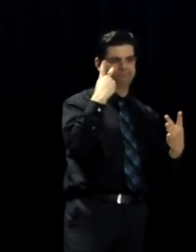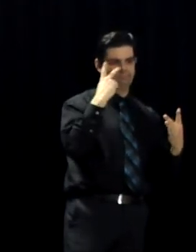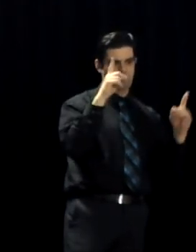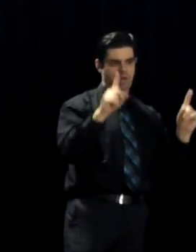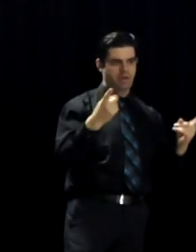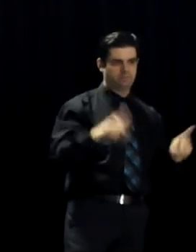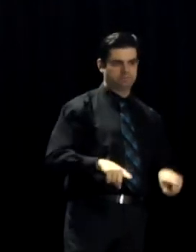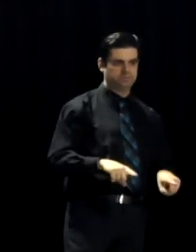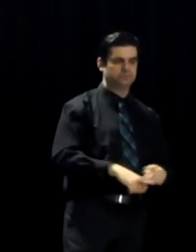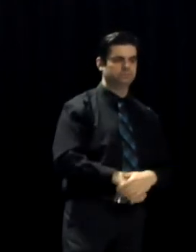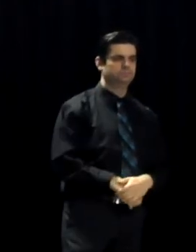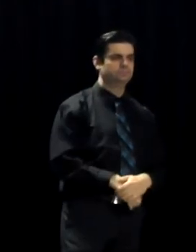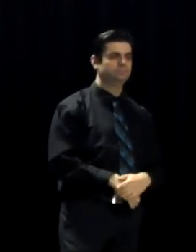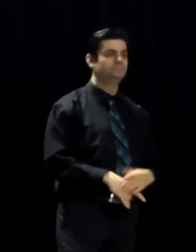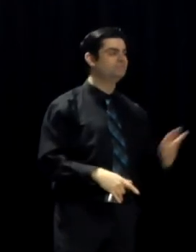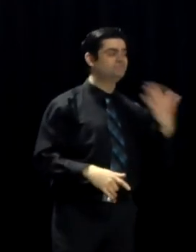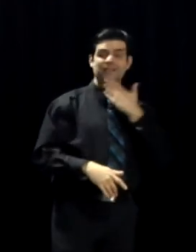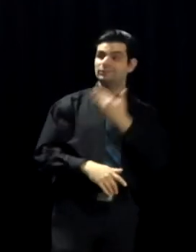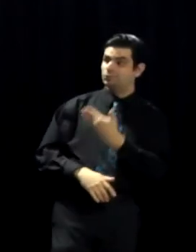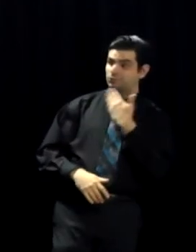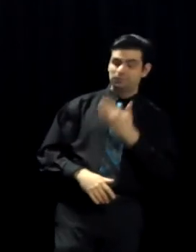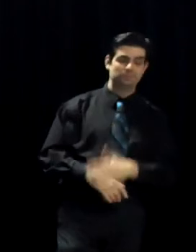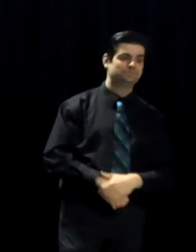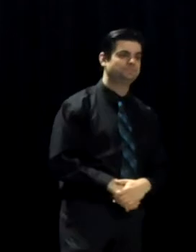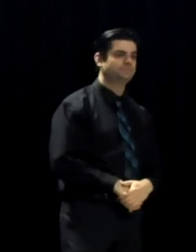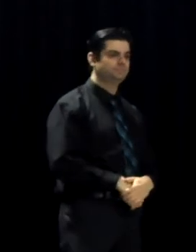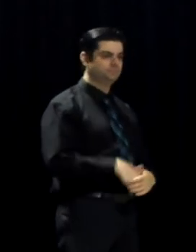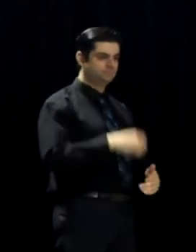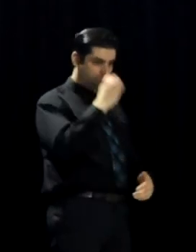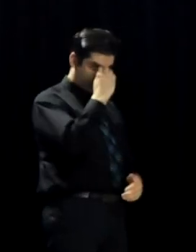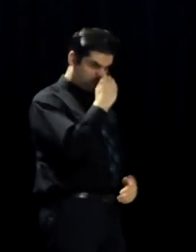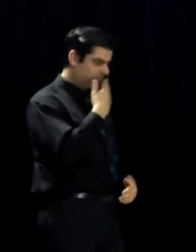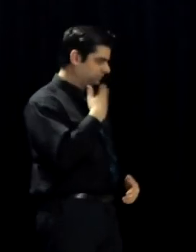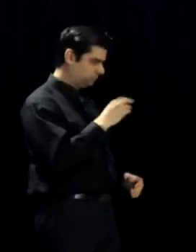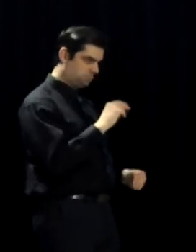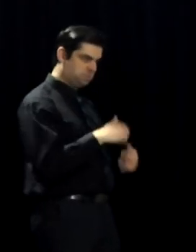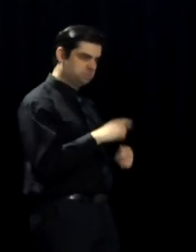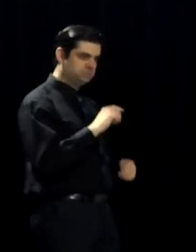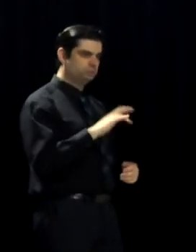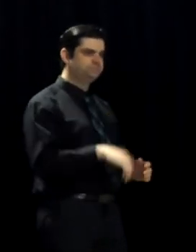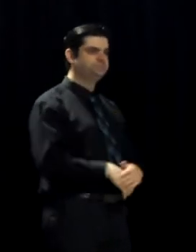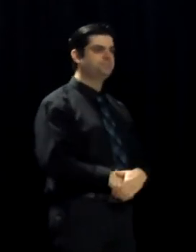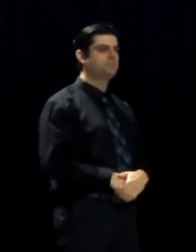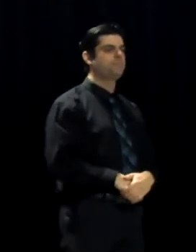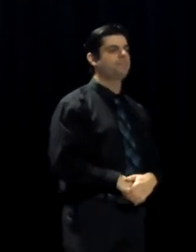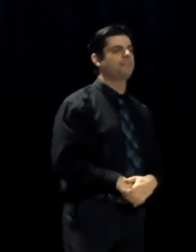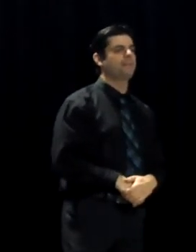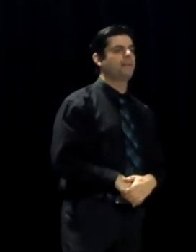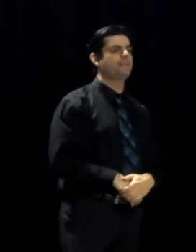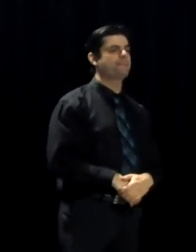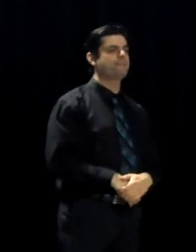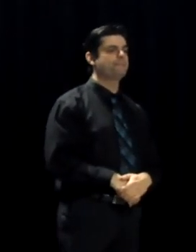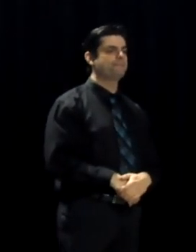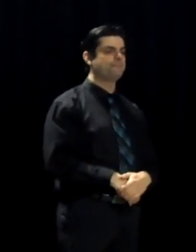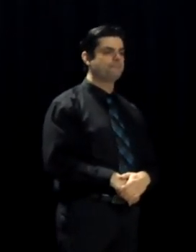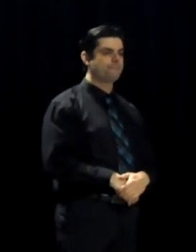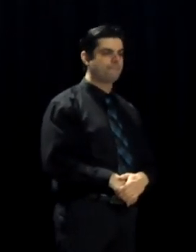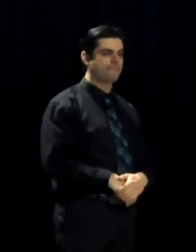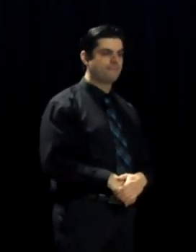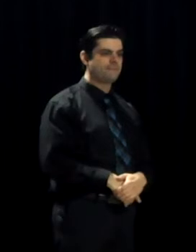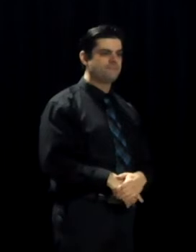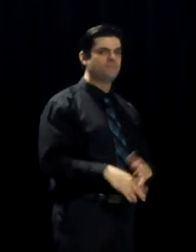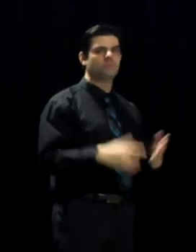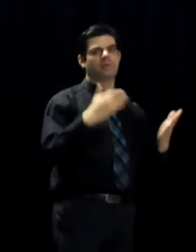right. Thank you. Thank you, Terry. And again, I want to thank everybody. I know this has